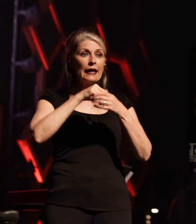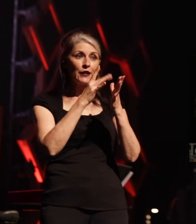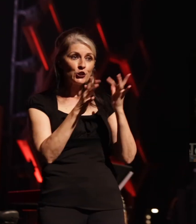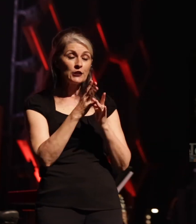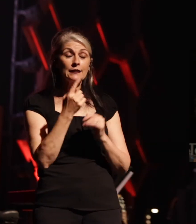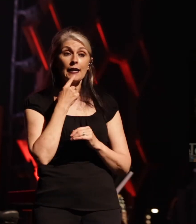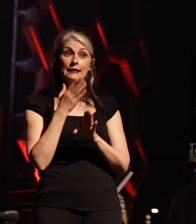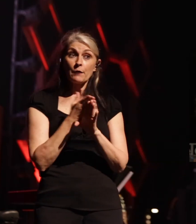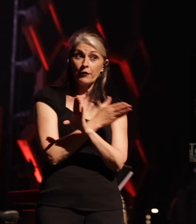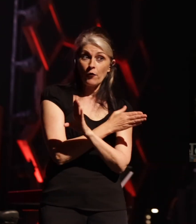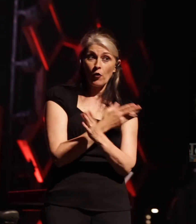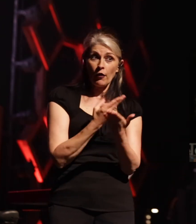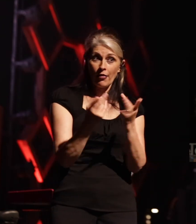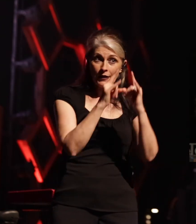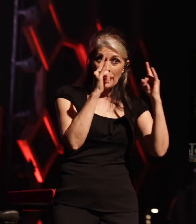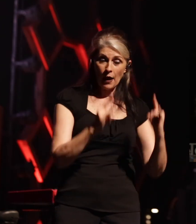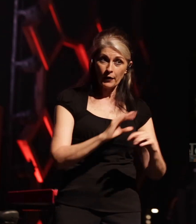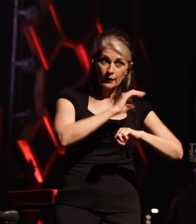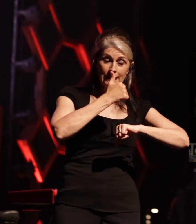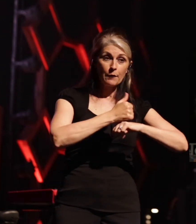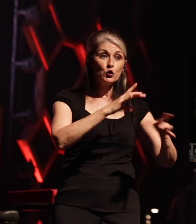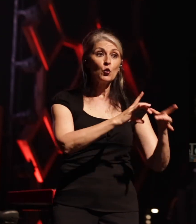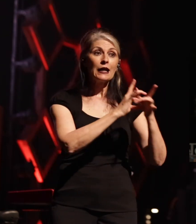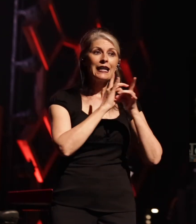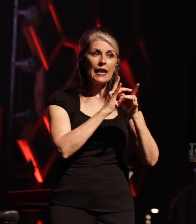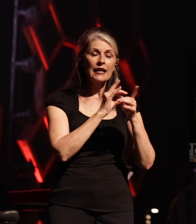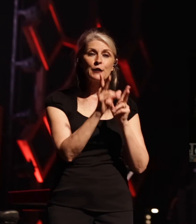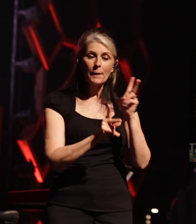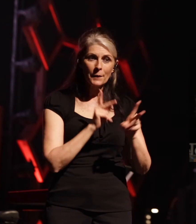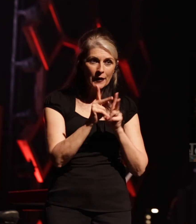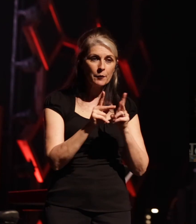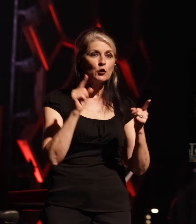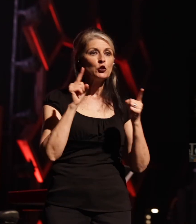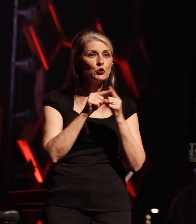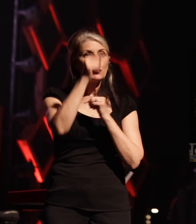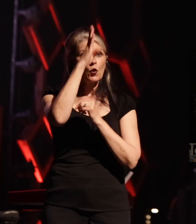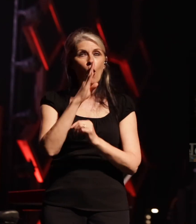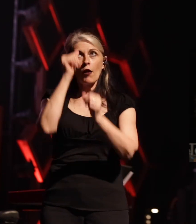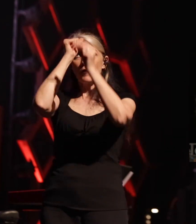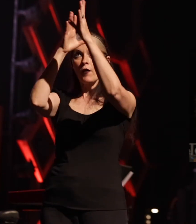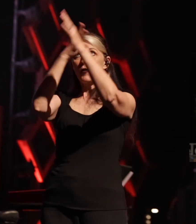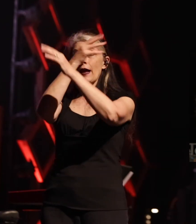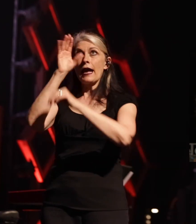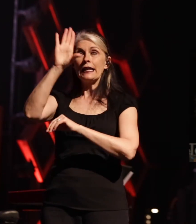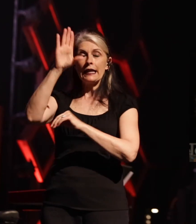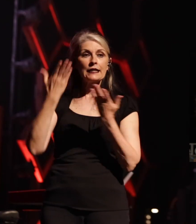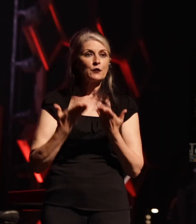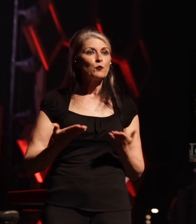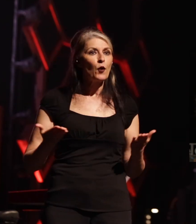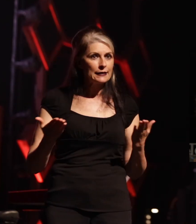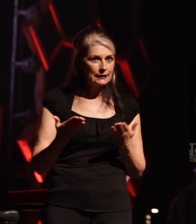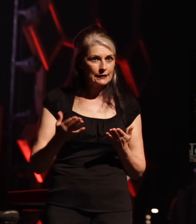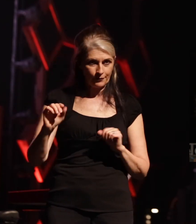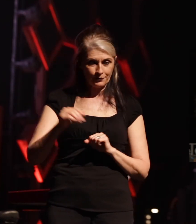established to connect people to God the Father and his presence. That's what Jesus did. It's exactly what he